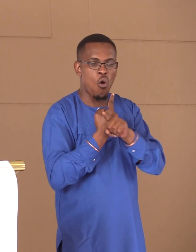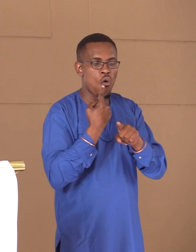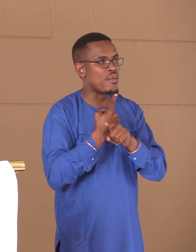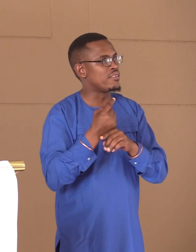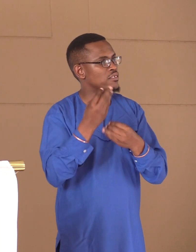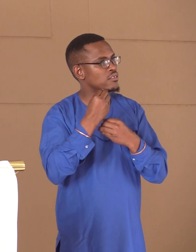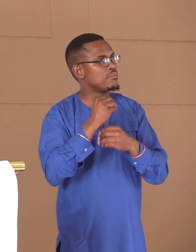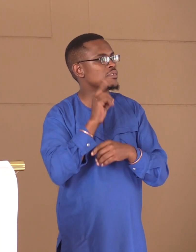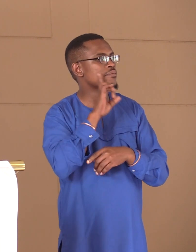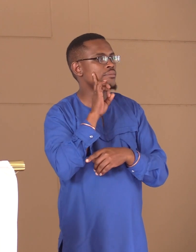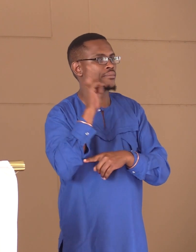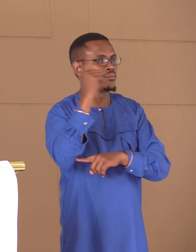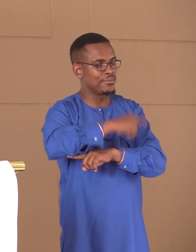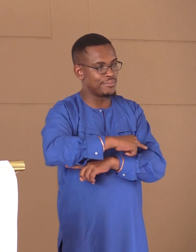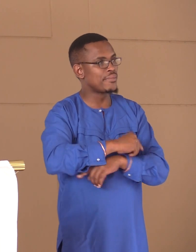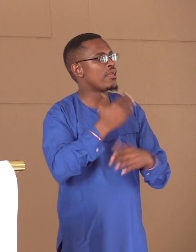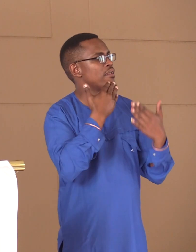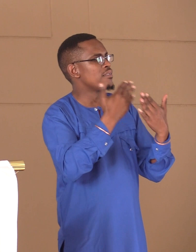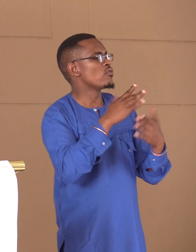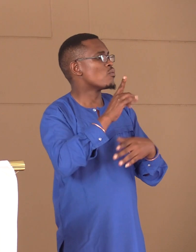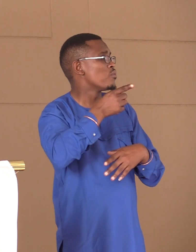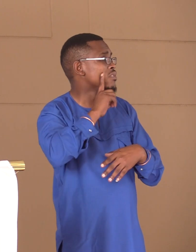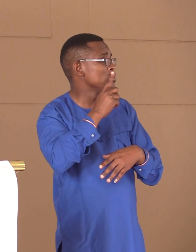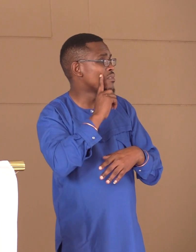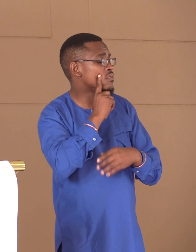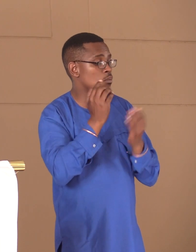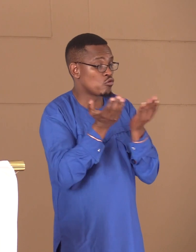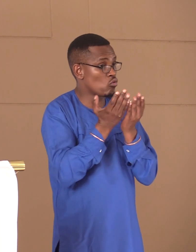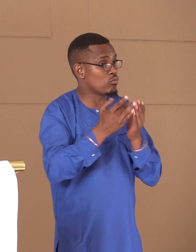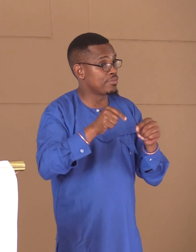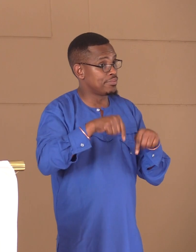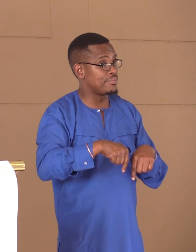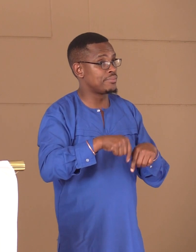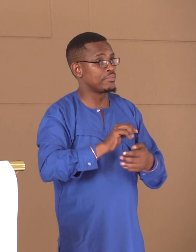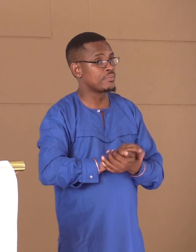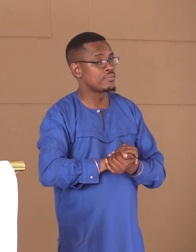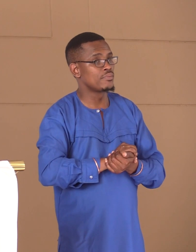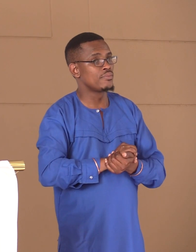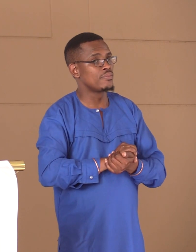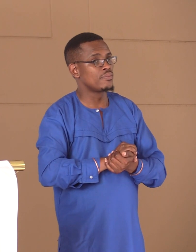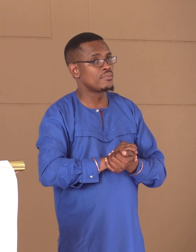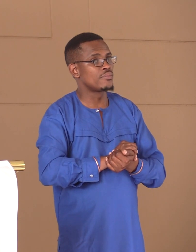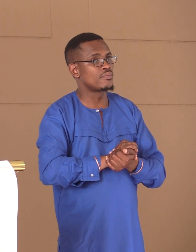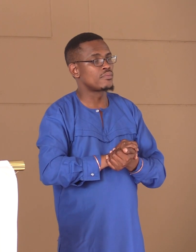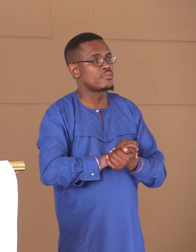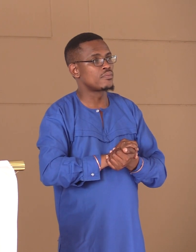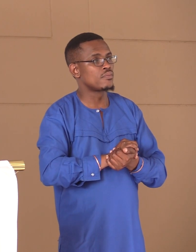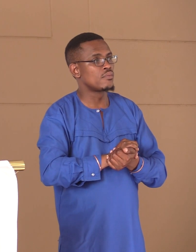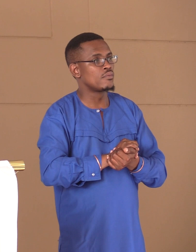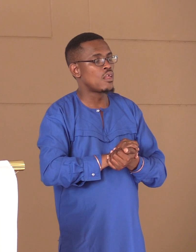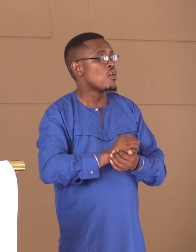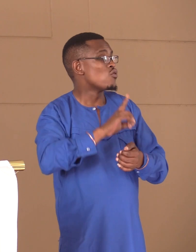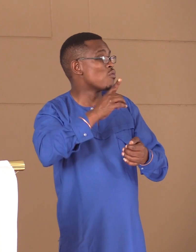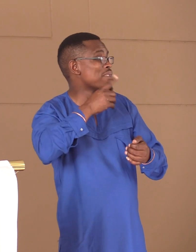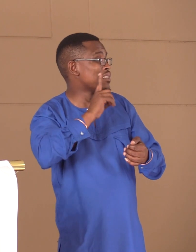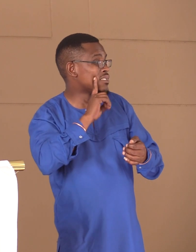matsatsi? Ke leboga matitšhere a rona mo sekolong. E re ke re, to be a teacher